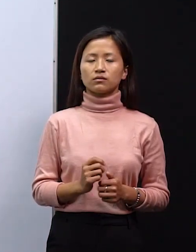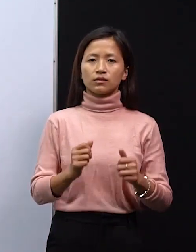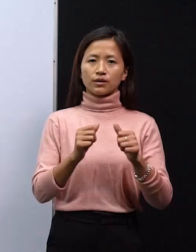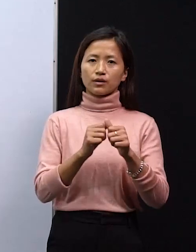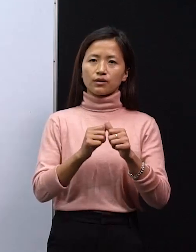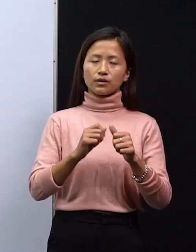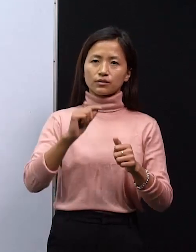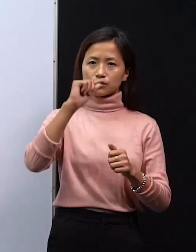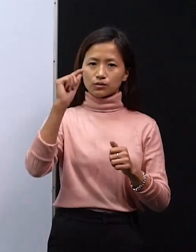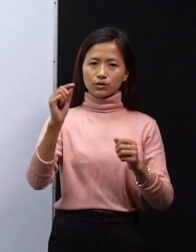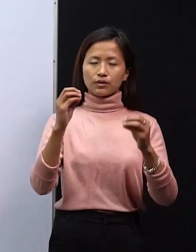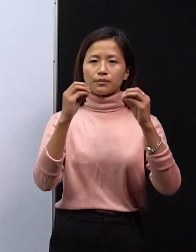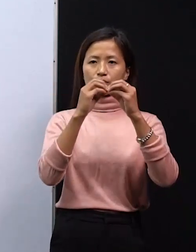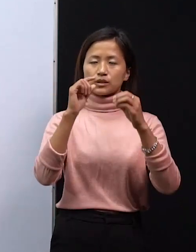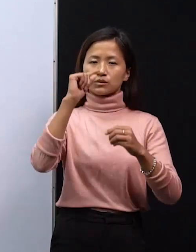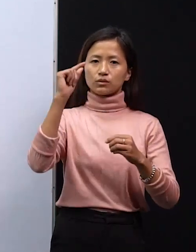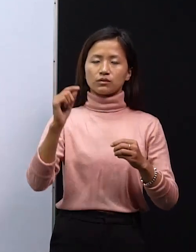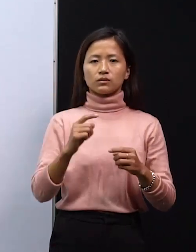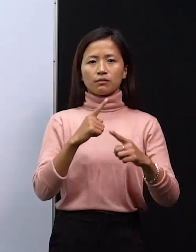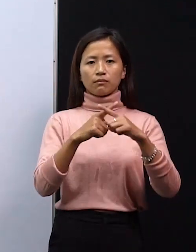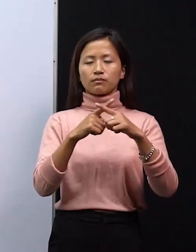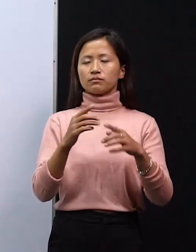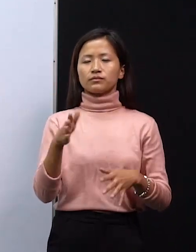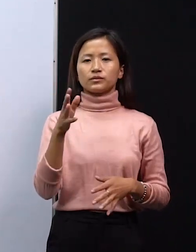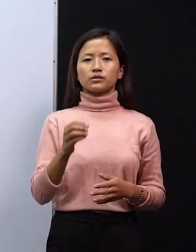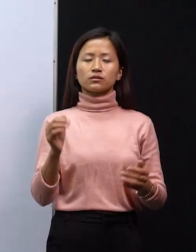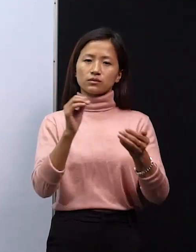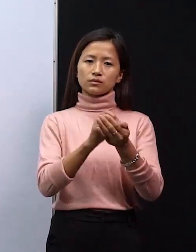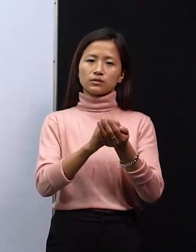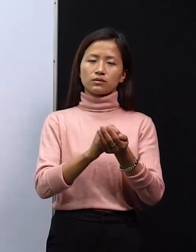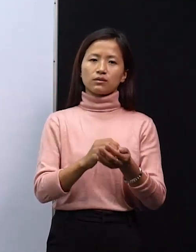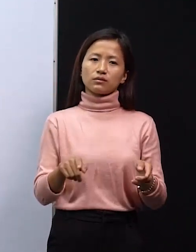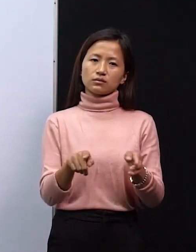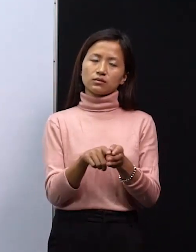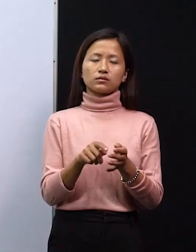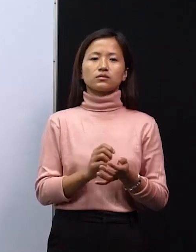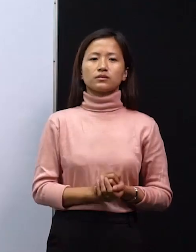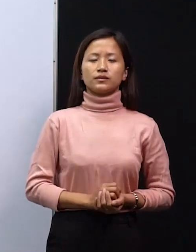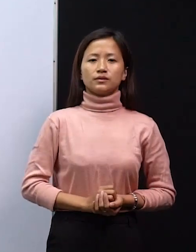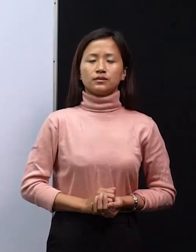a square, b square. So you cannot multiply them, so keep it as it is.